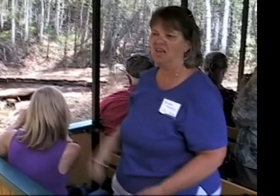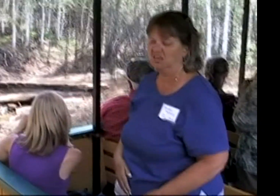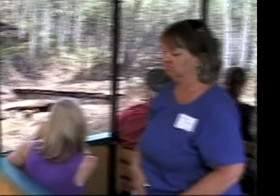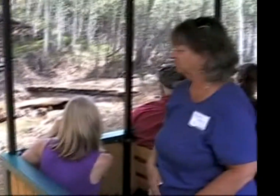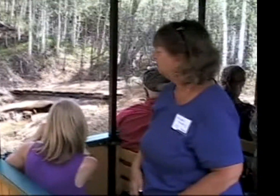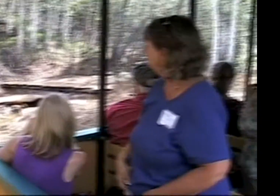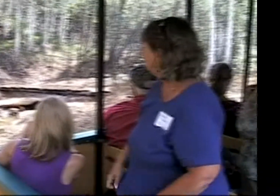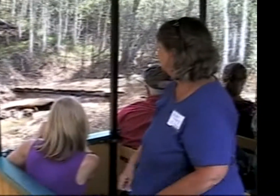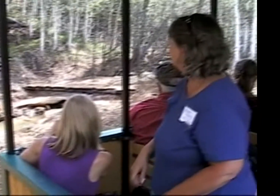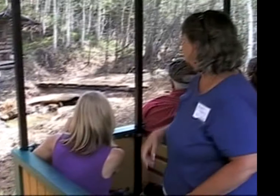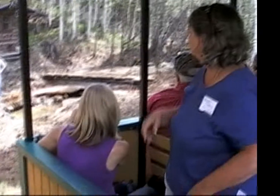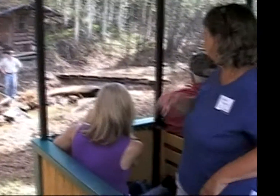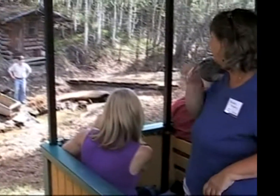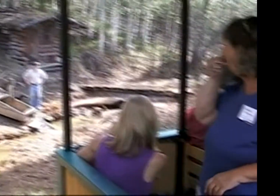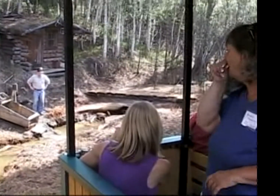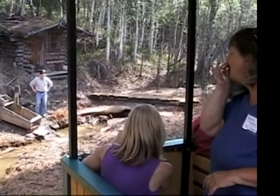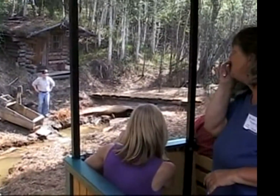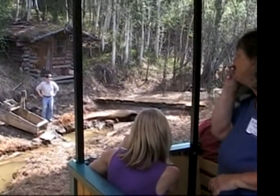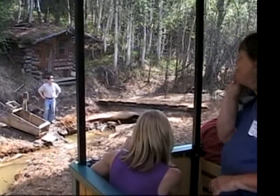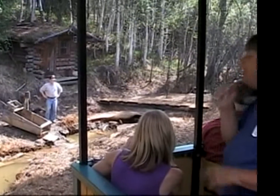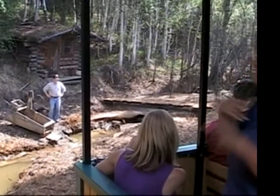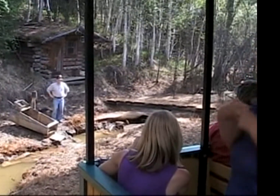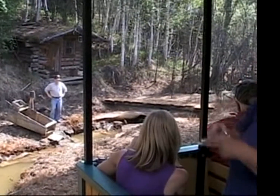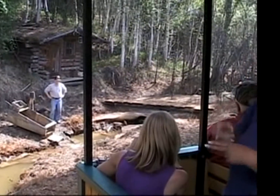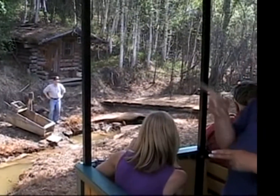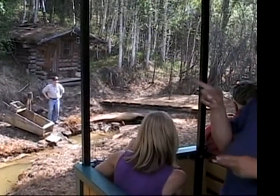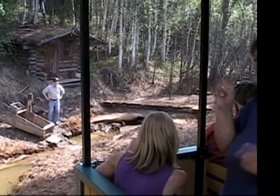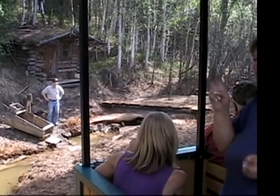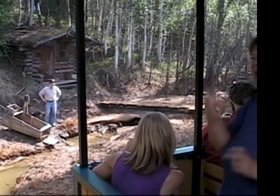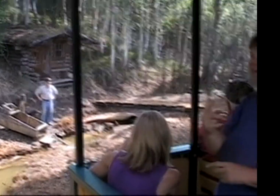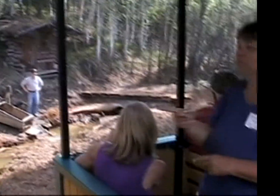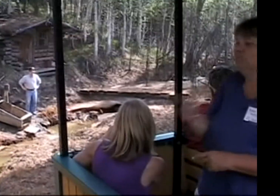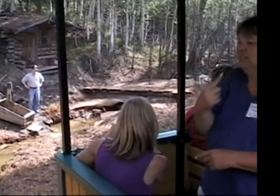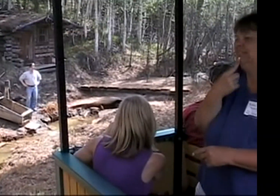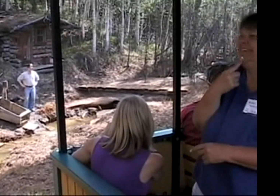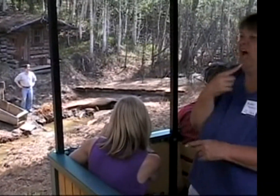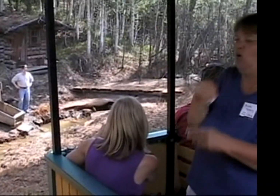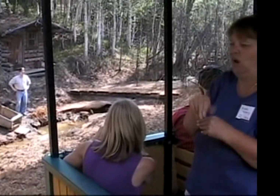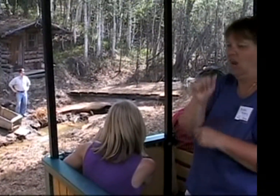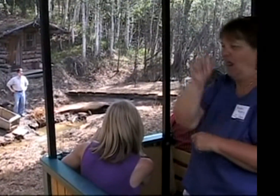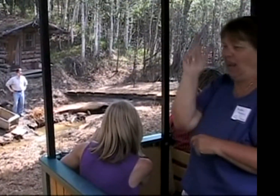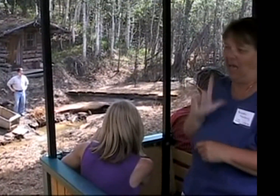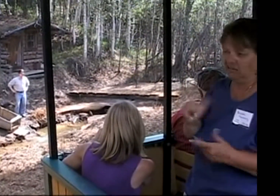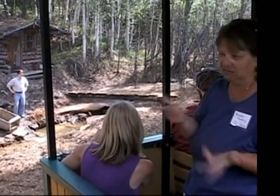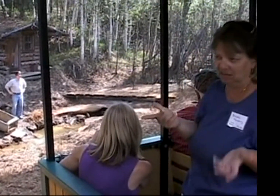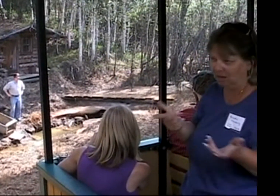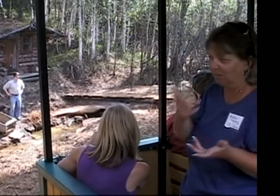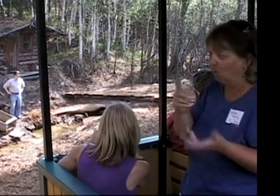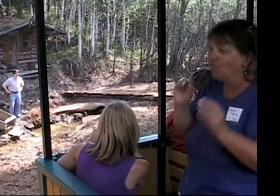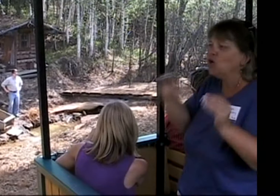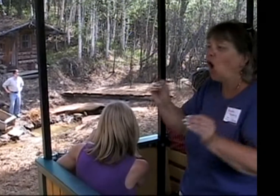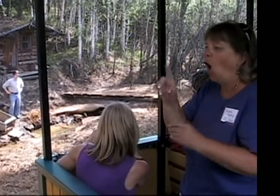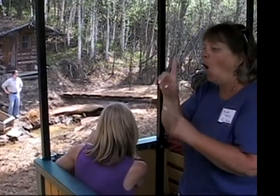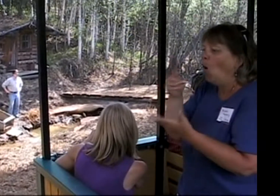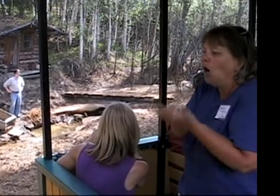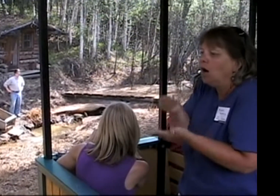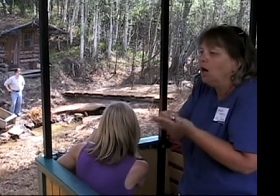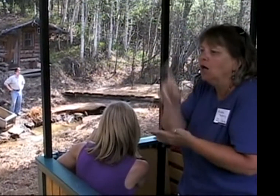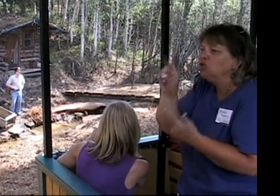the Alaskan sourdough miner as being sour in Alaska with no dough to get out. It was often much more lucrative for